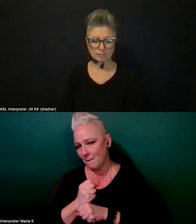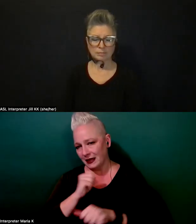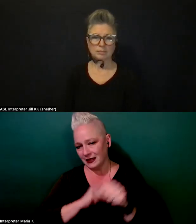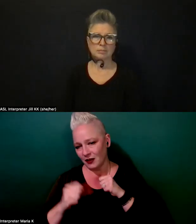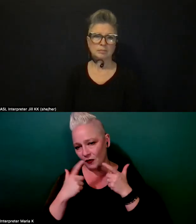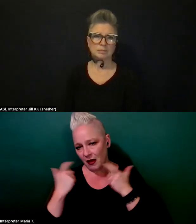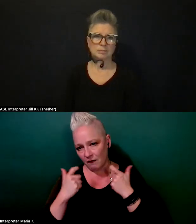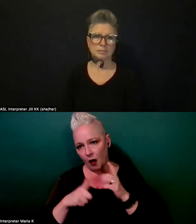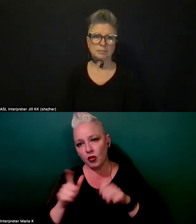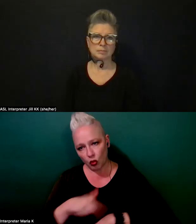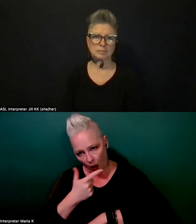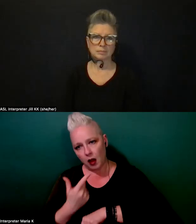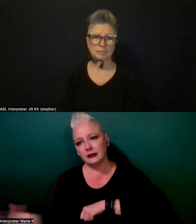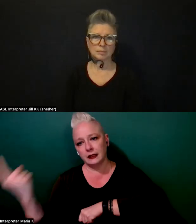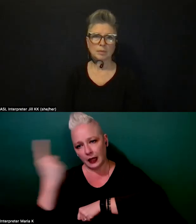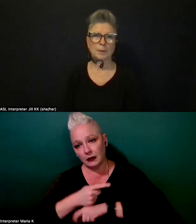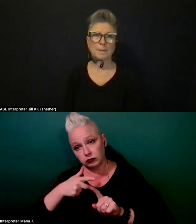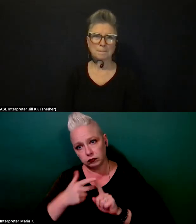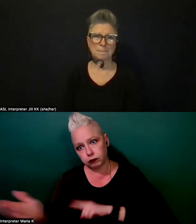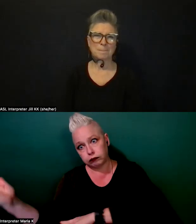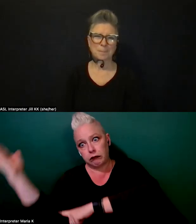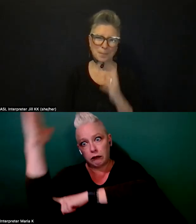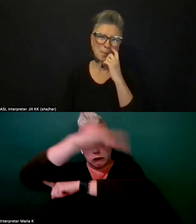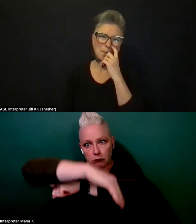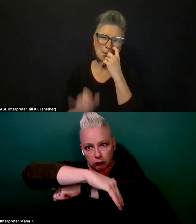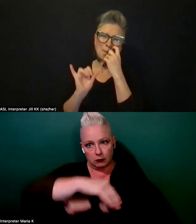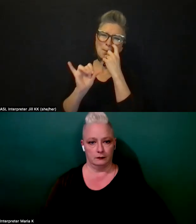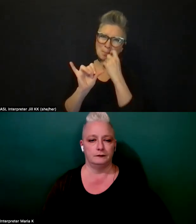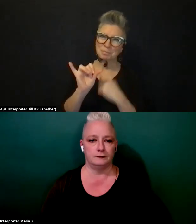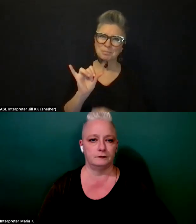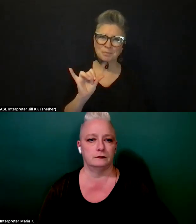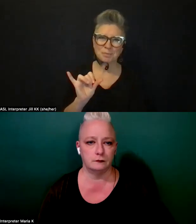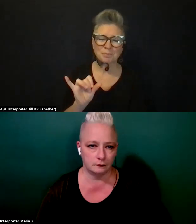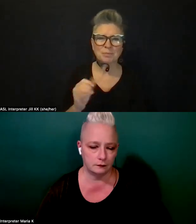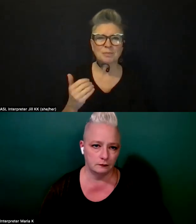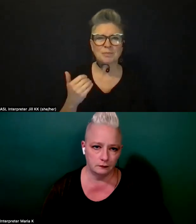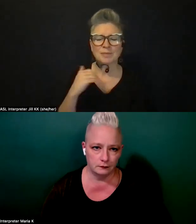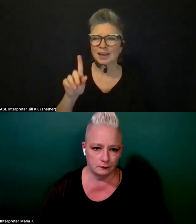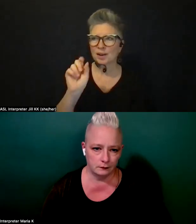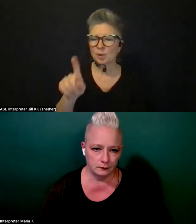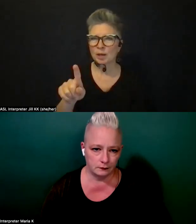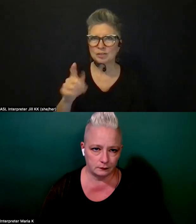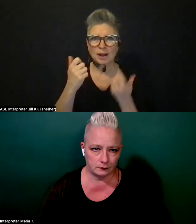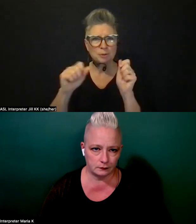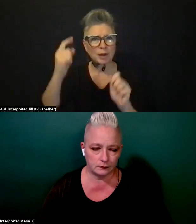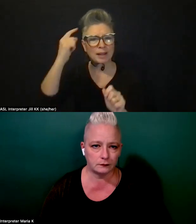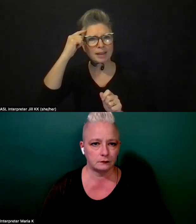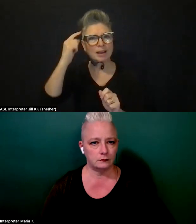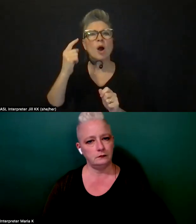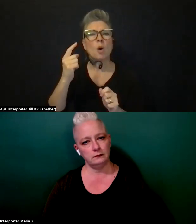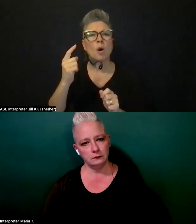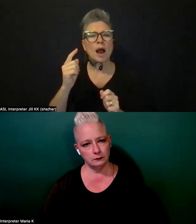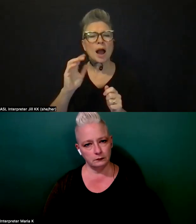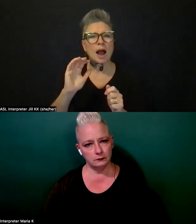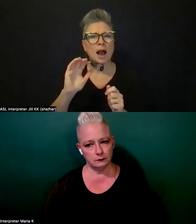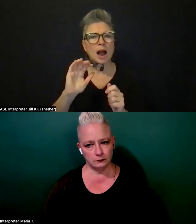on these like long filming days. Yeah, yeah. Yeah, I had a question. I'm trying to think. How big